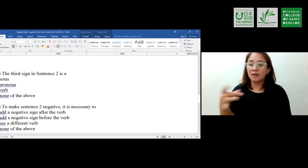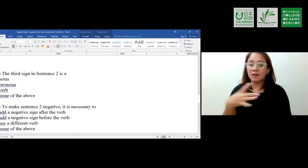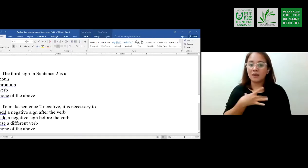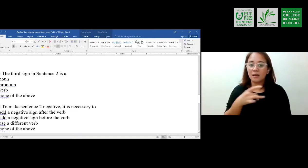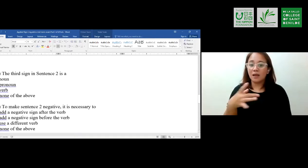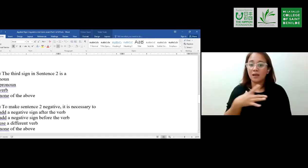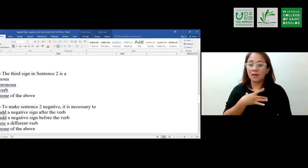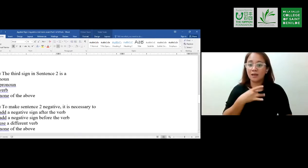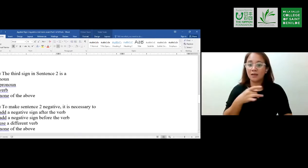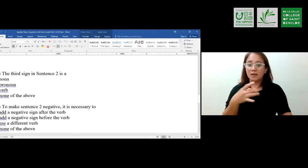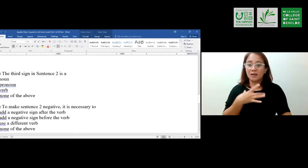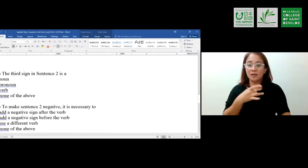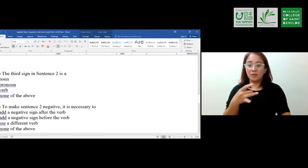So if you want to make like